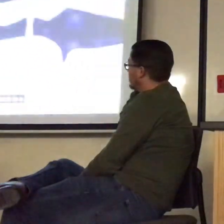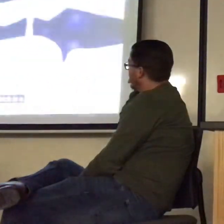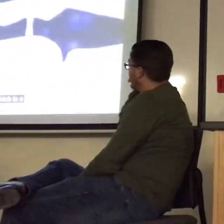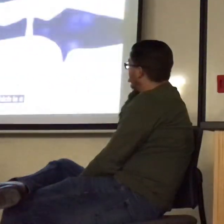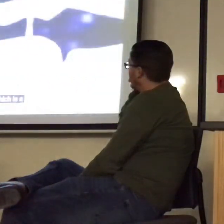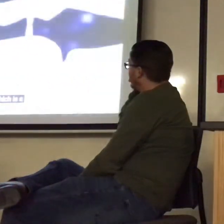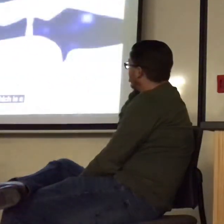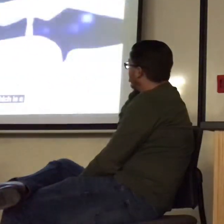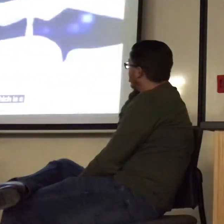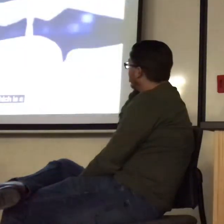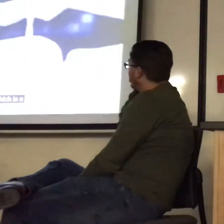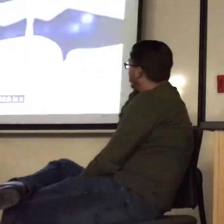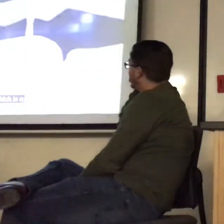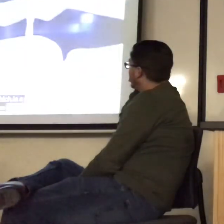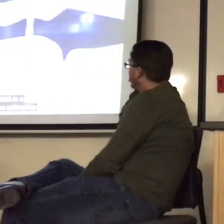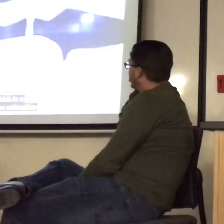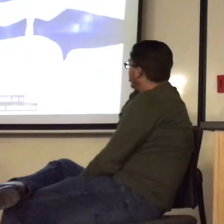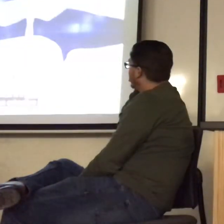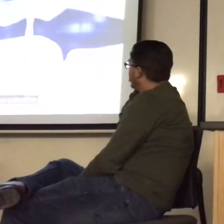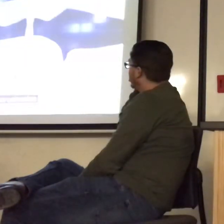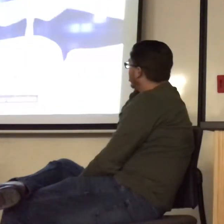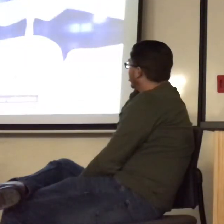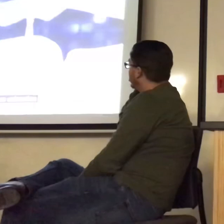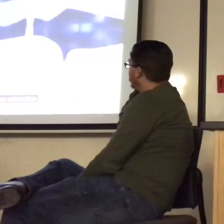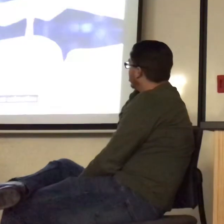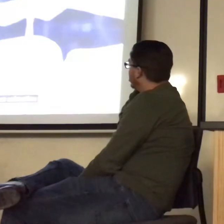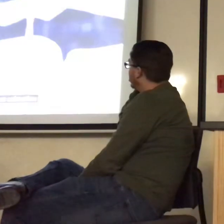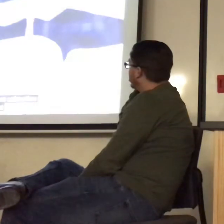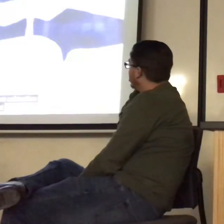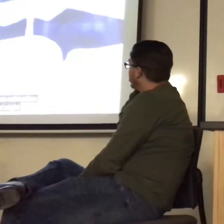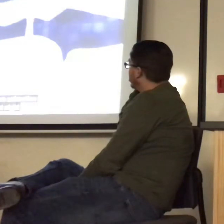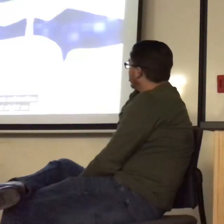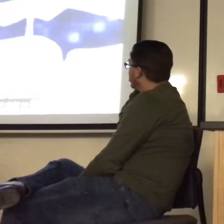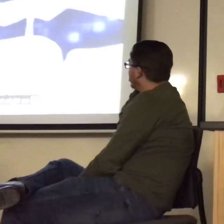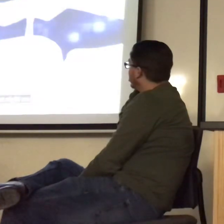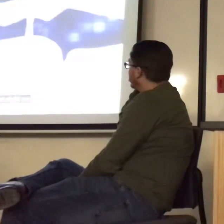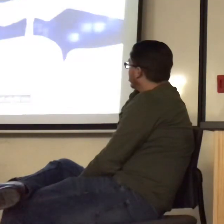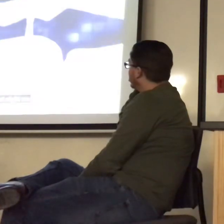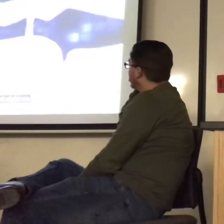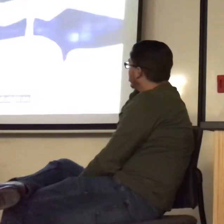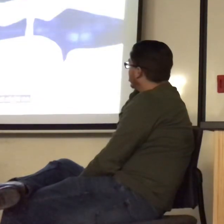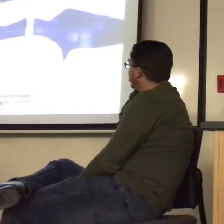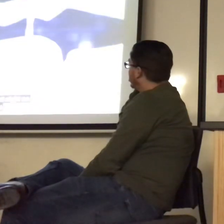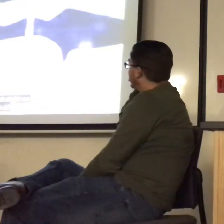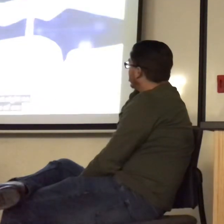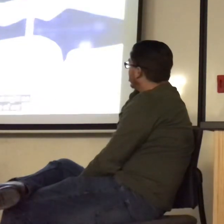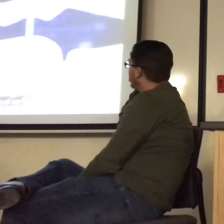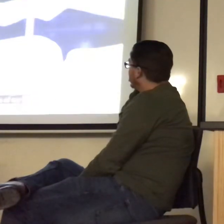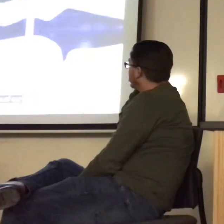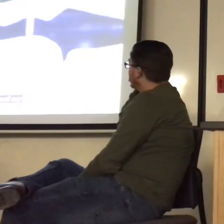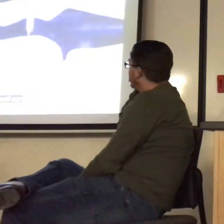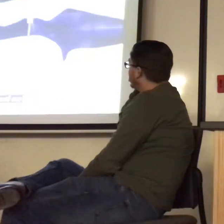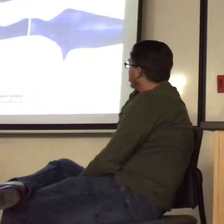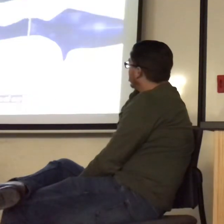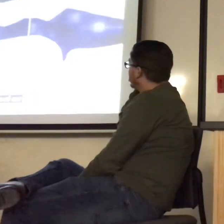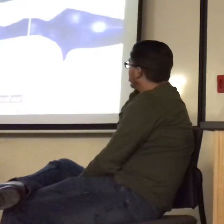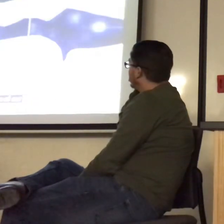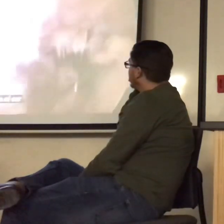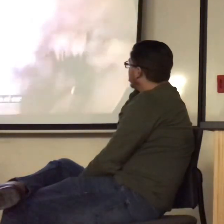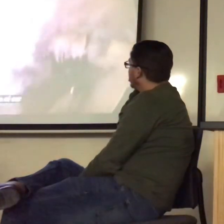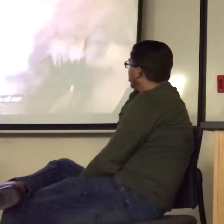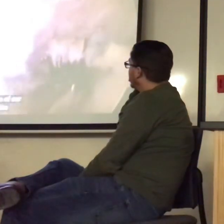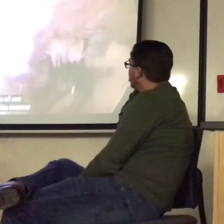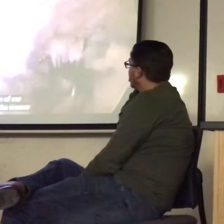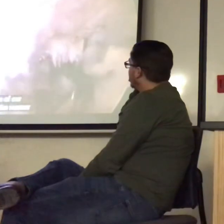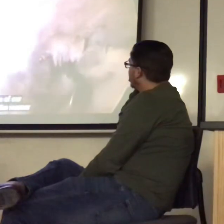flexible wire. Here you see an animation of that going into place. That nitinol wire will be passed out one of our portals. Then